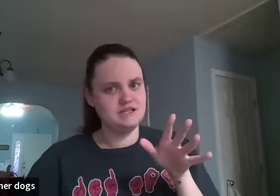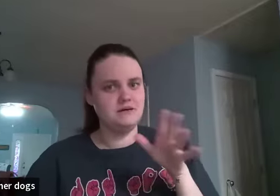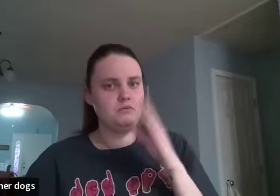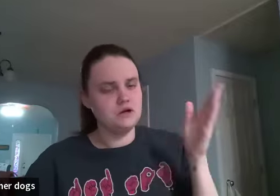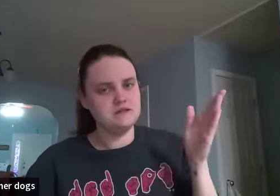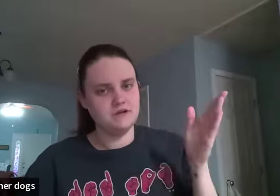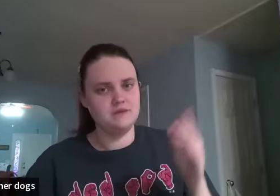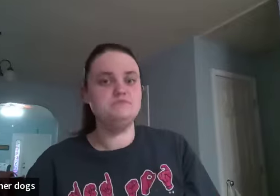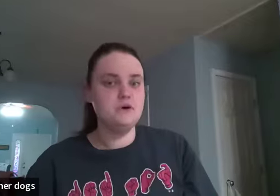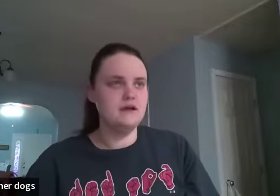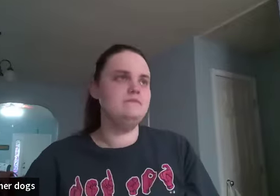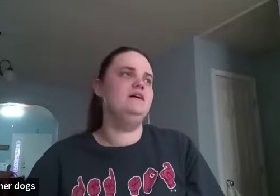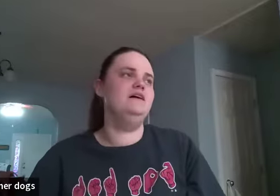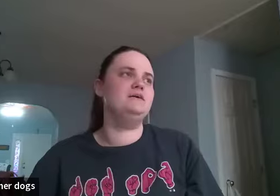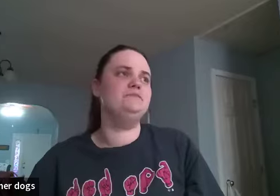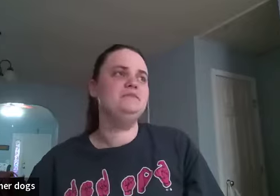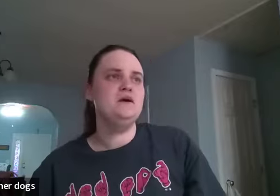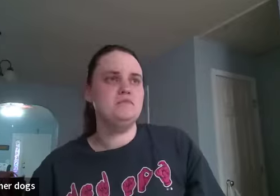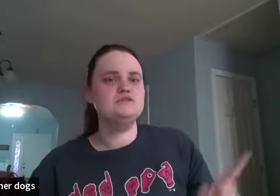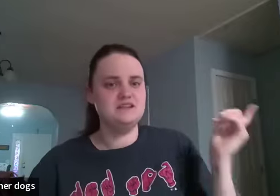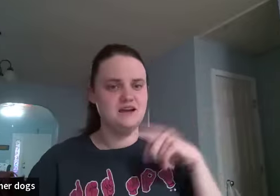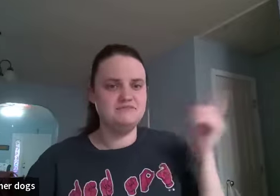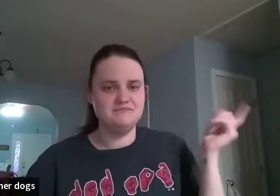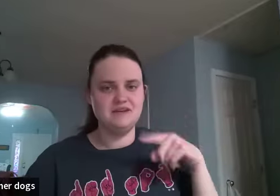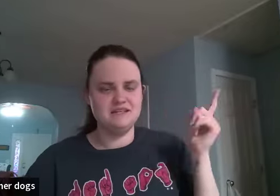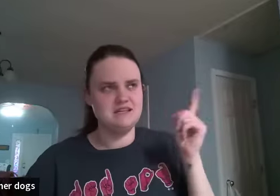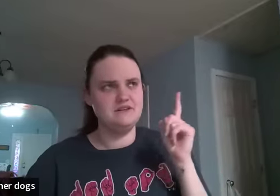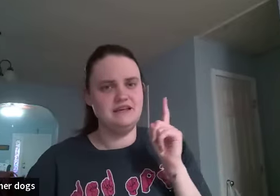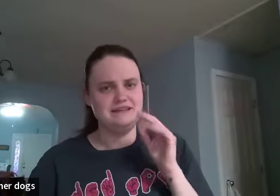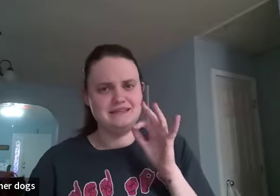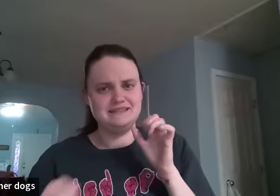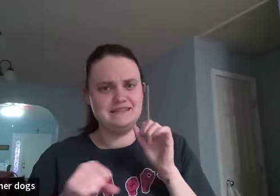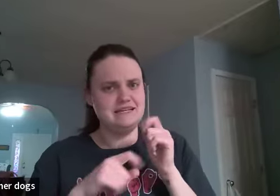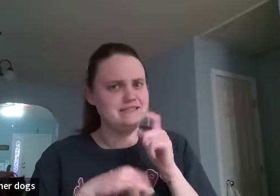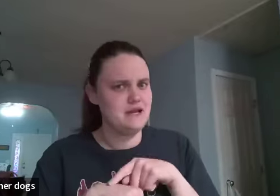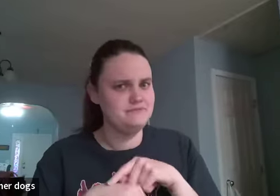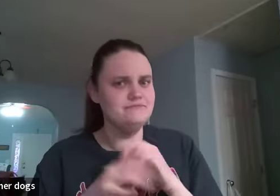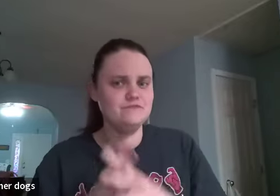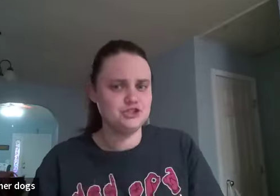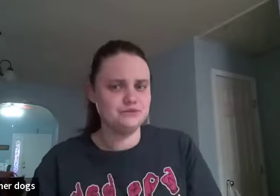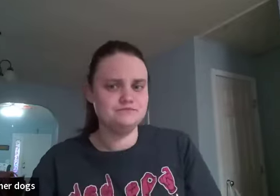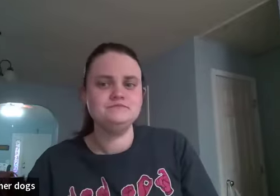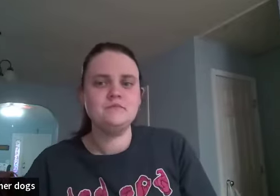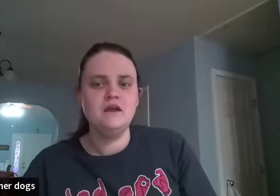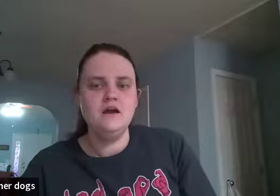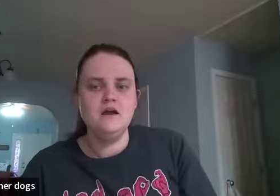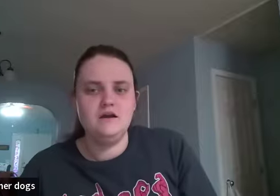I work summer camps, but most of the time it does have a like it takes some time for sure.